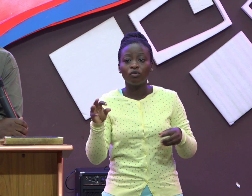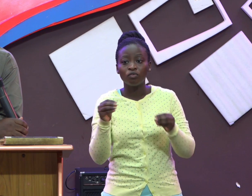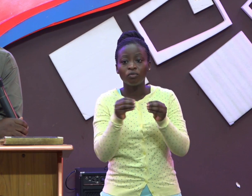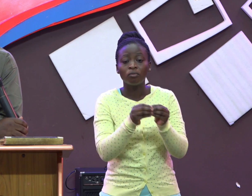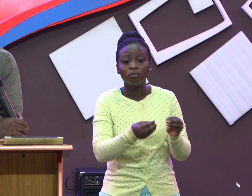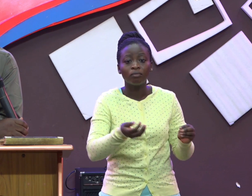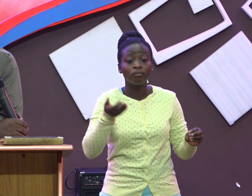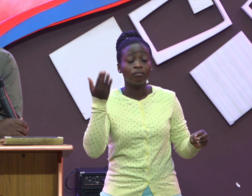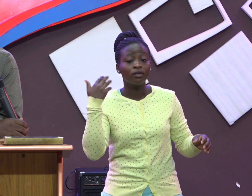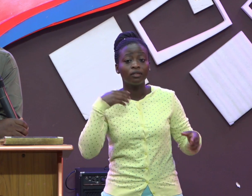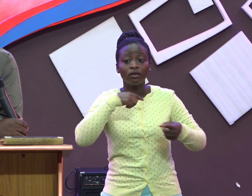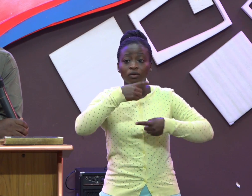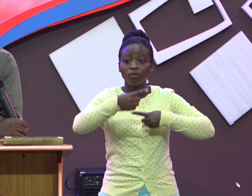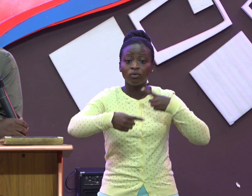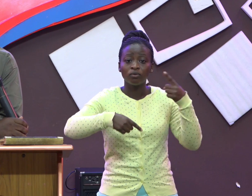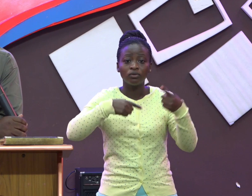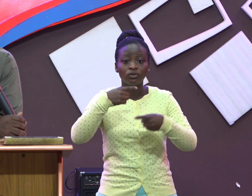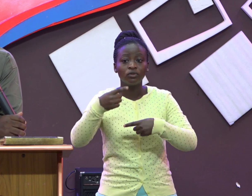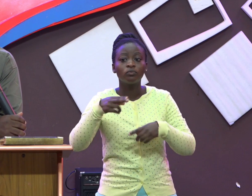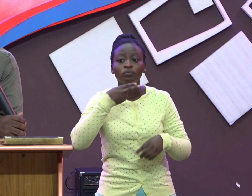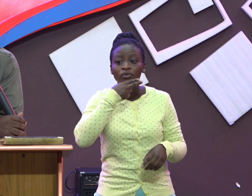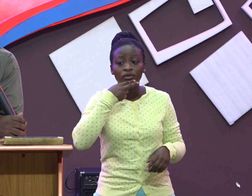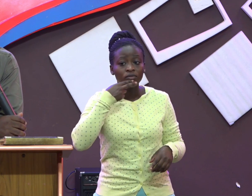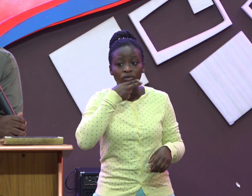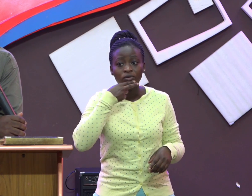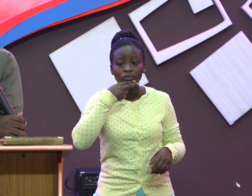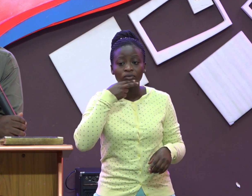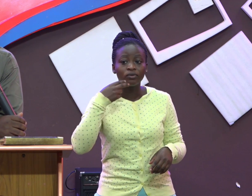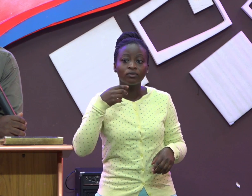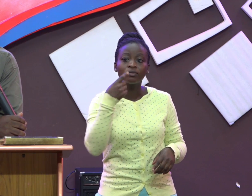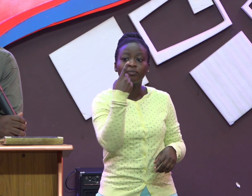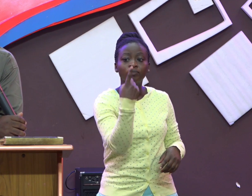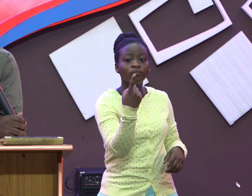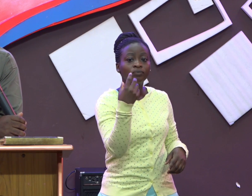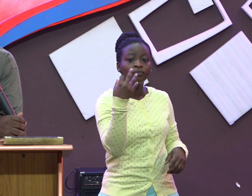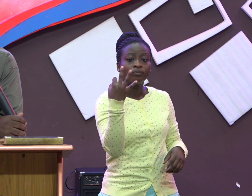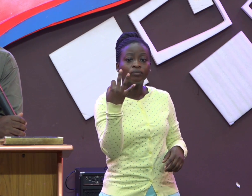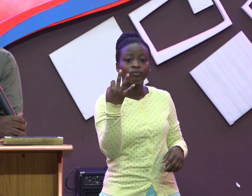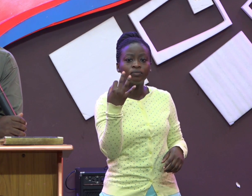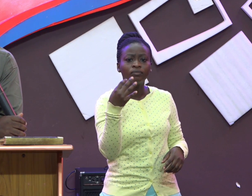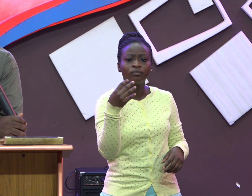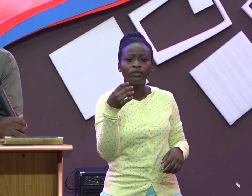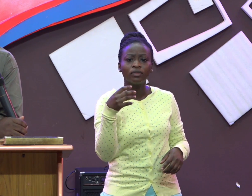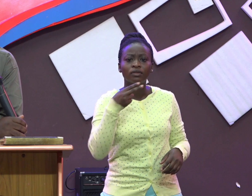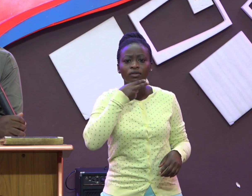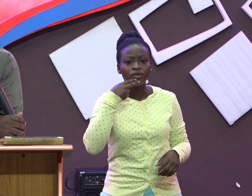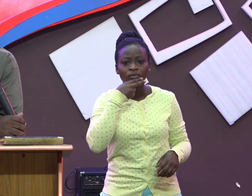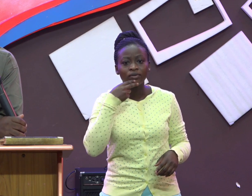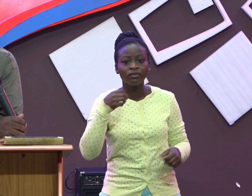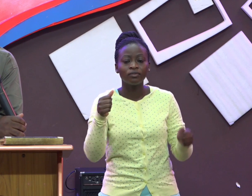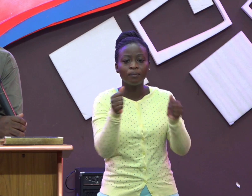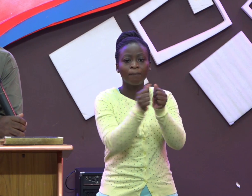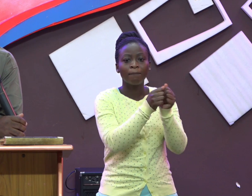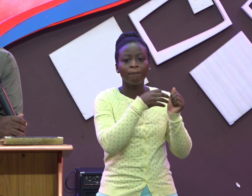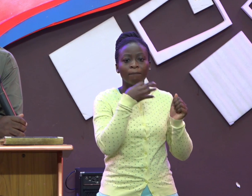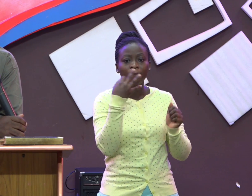love continue. Leko kwagala kwa buluganda kusigalenga wo. According to this world and how it